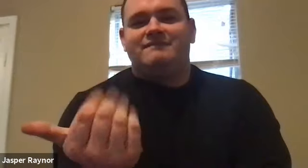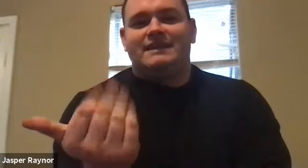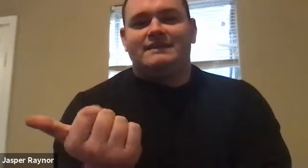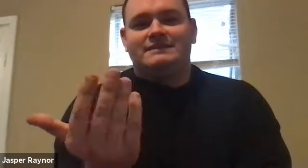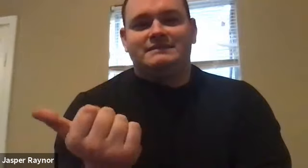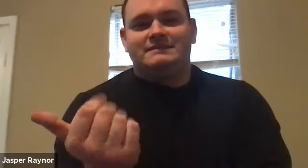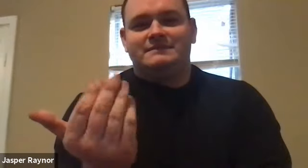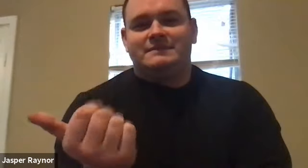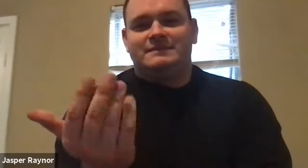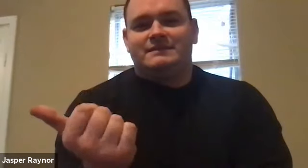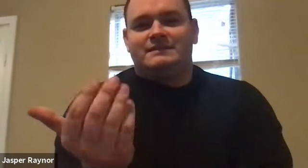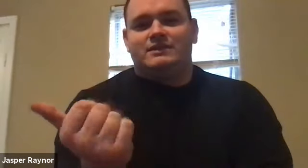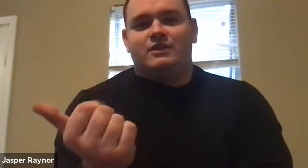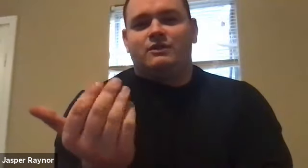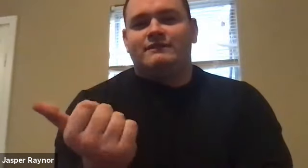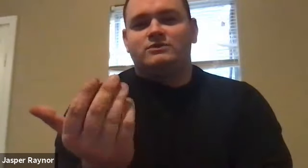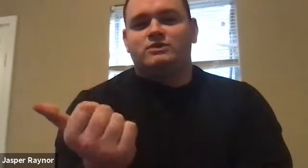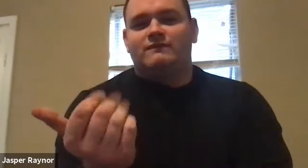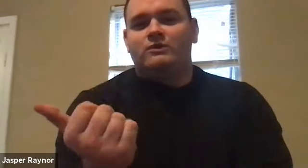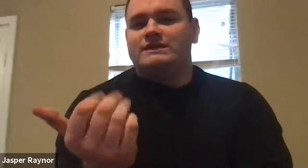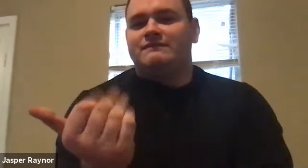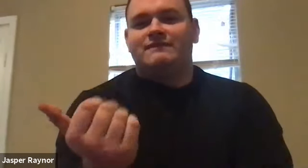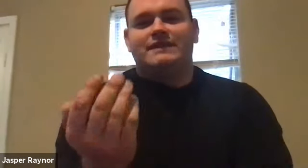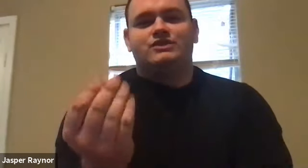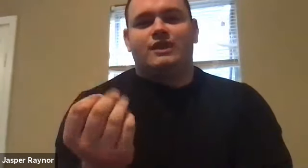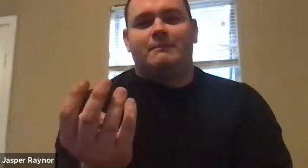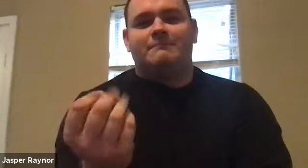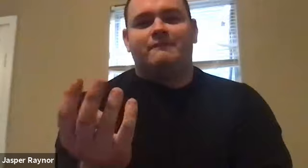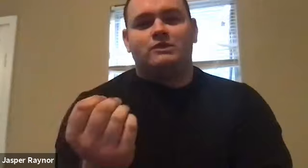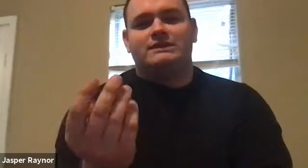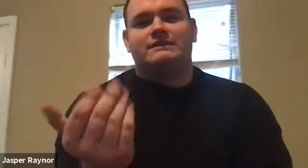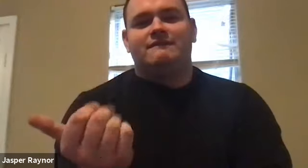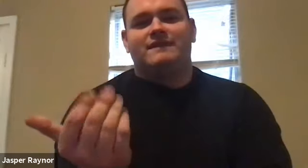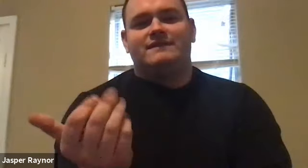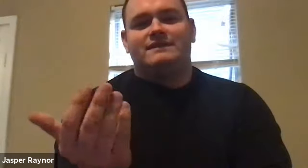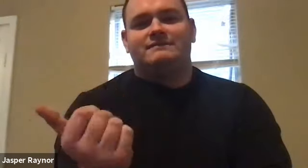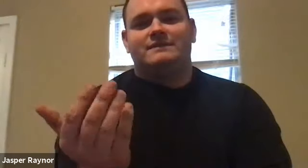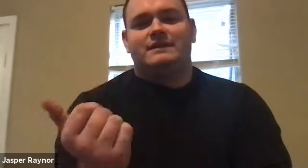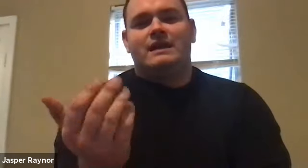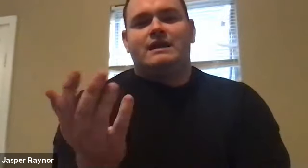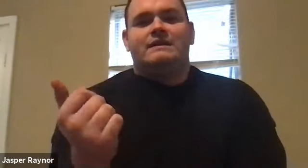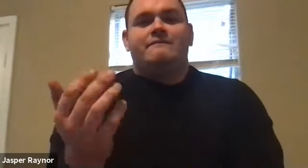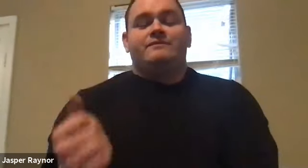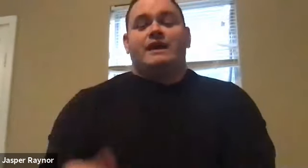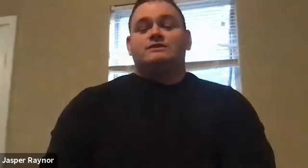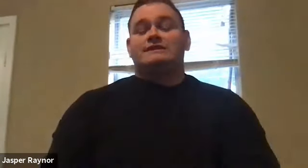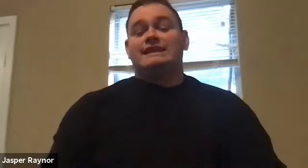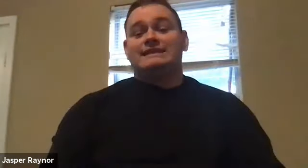15. The only difference between 14 and 15 is your thumb. 14, 15. Now,